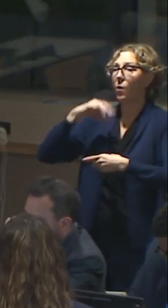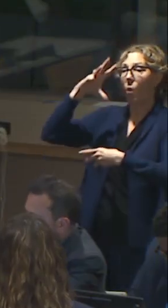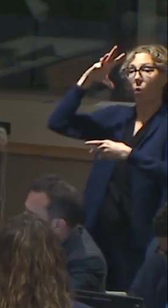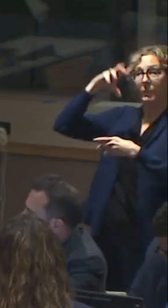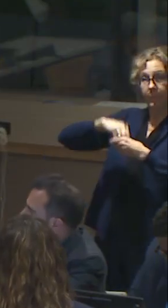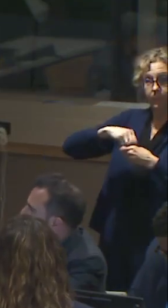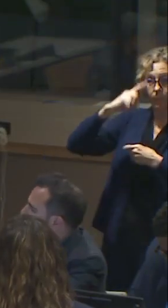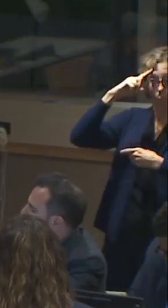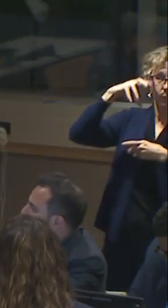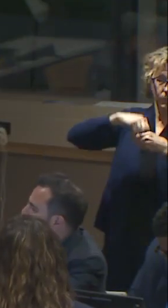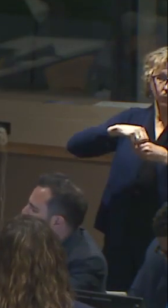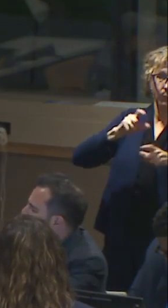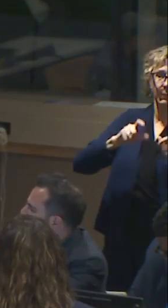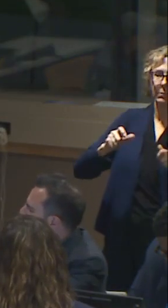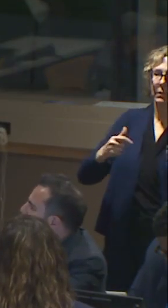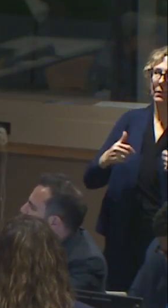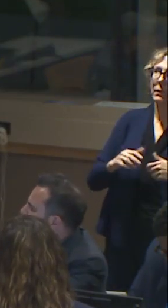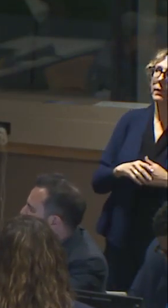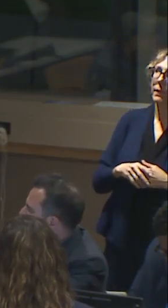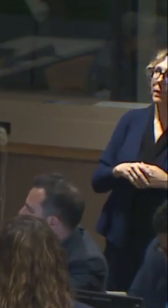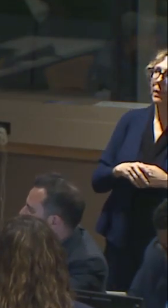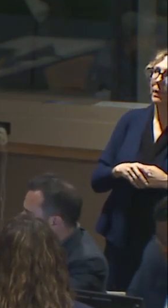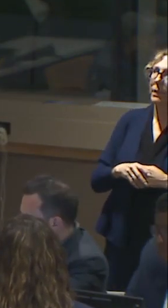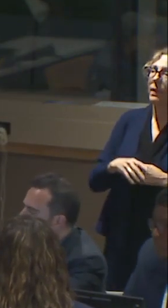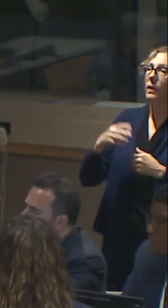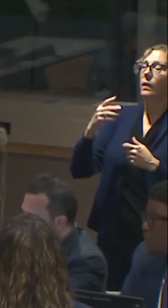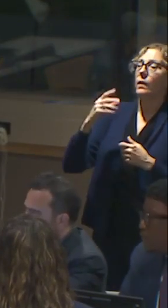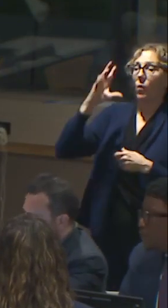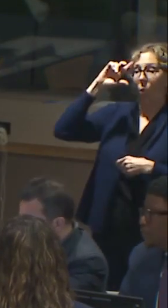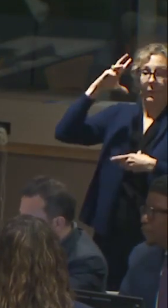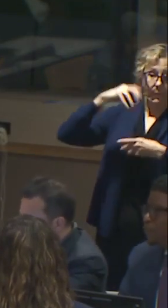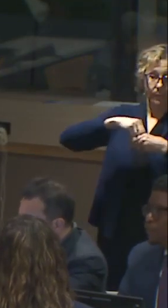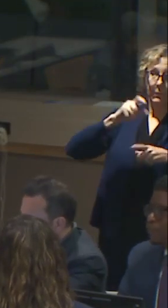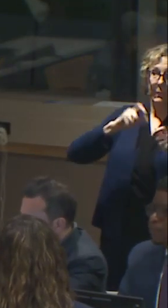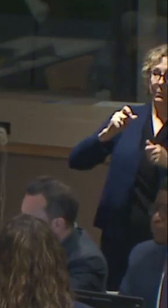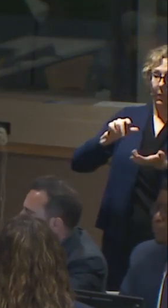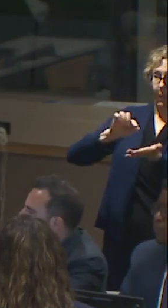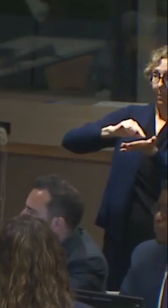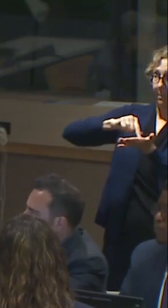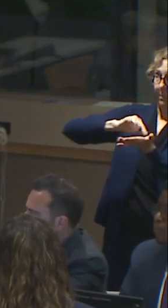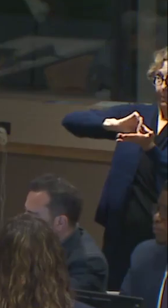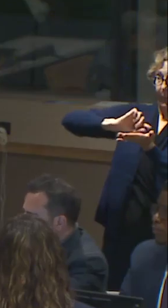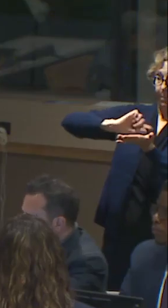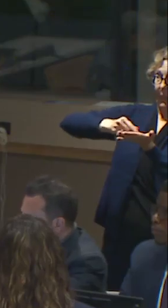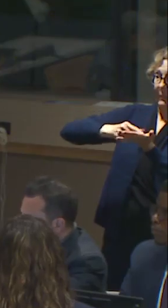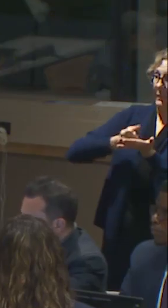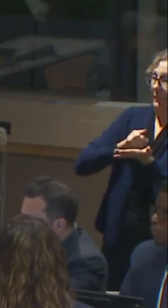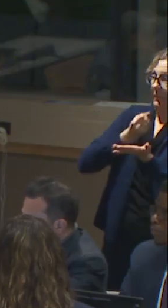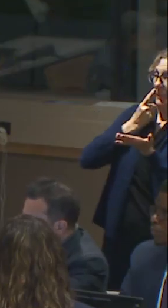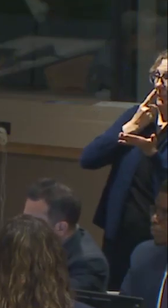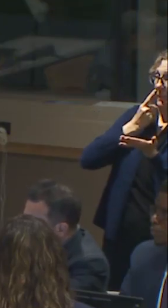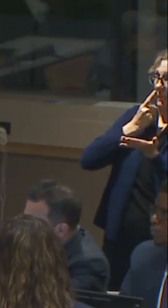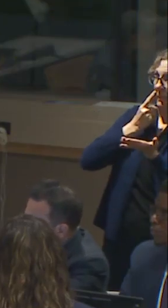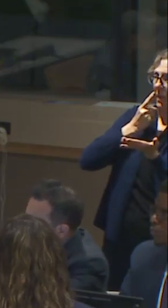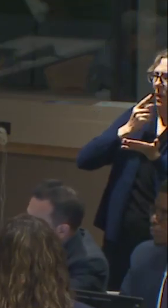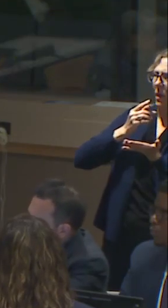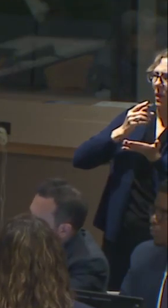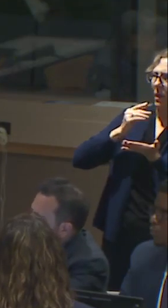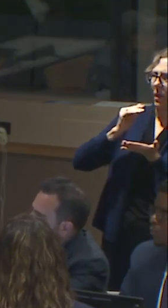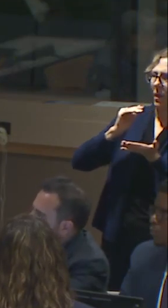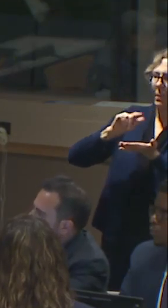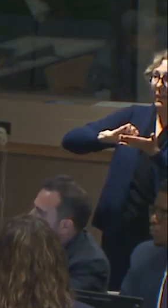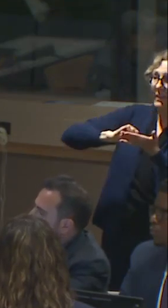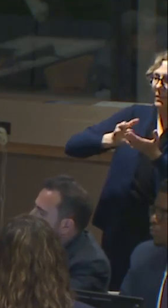highly reactive to lower doses of medications. And it doesn't mean we don't benefit from medications. It means we need a